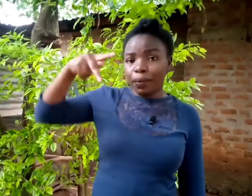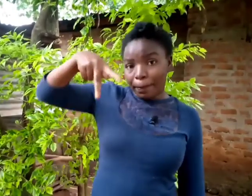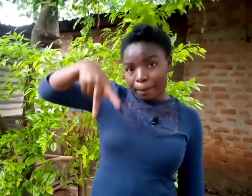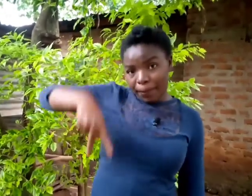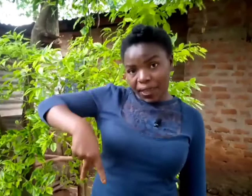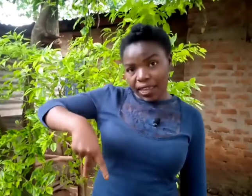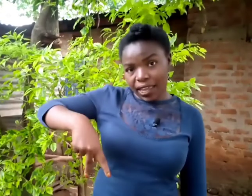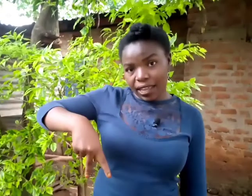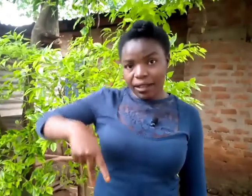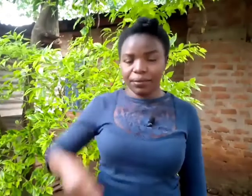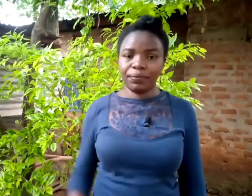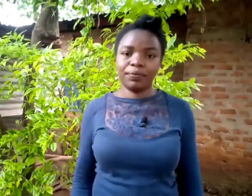P.